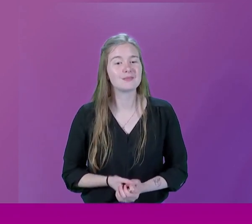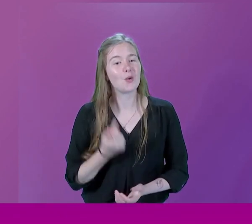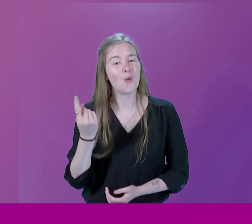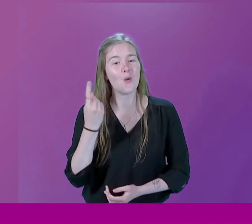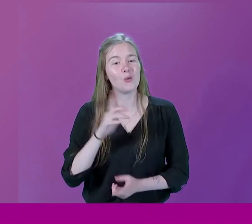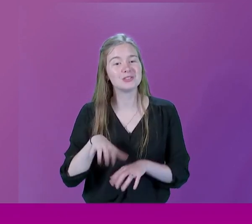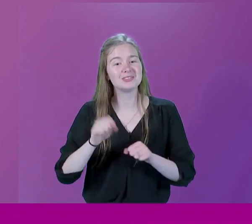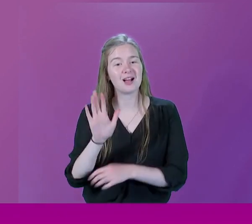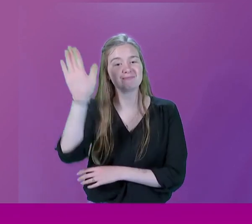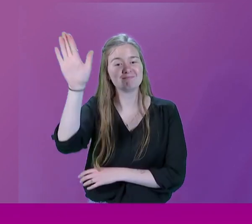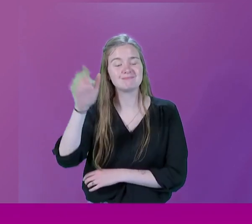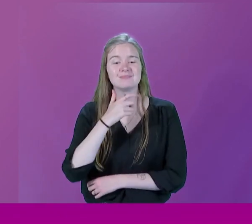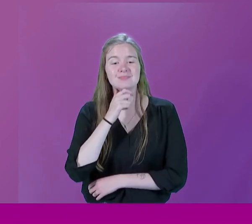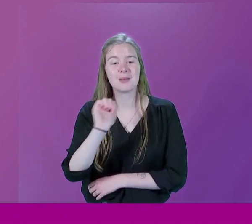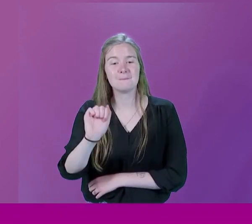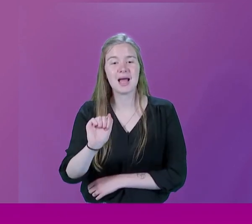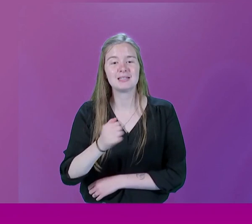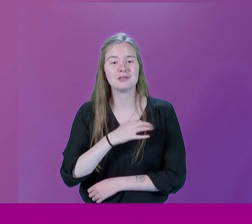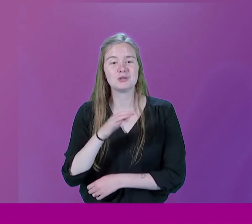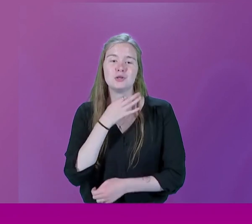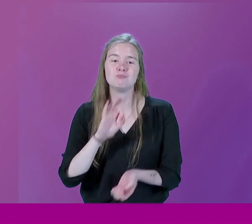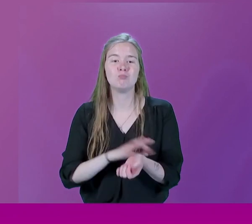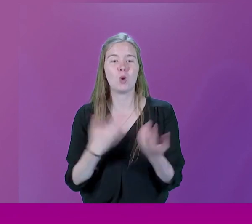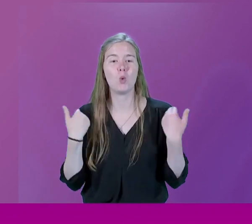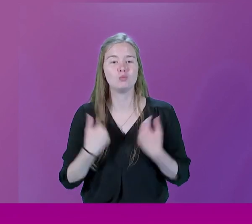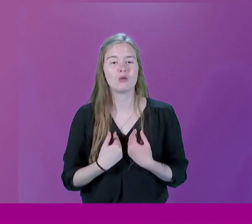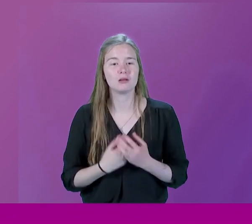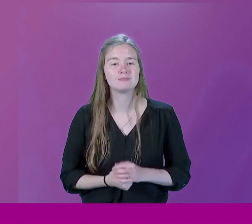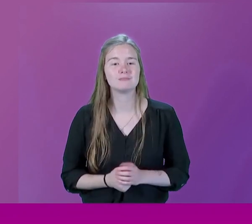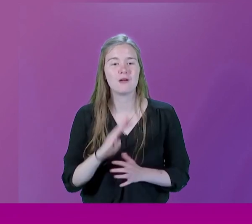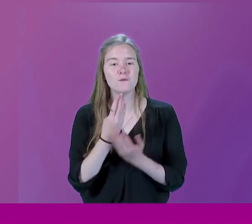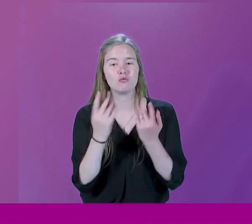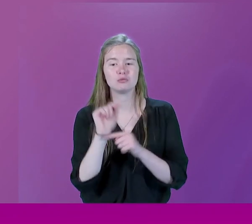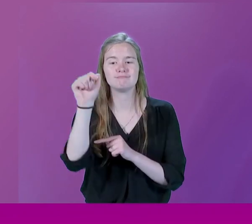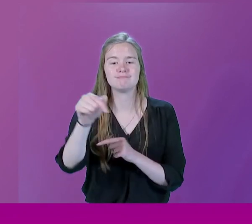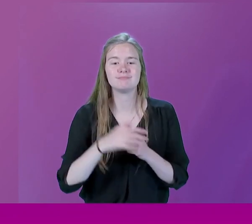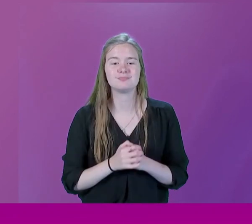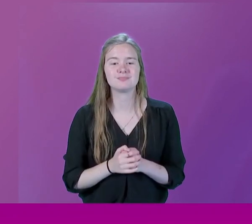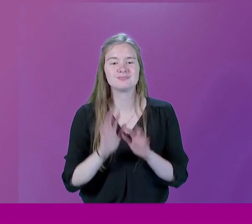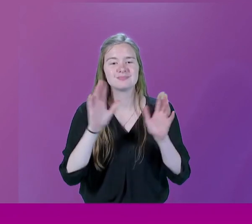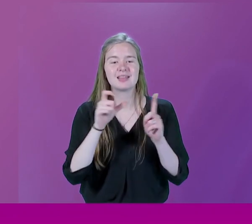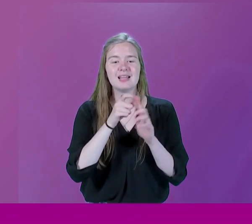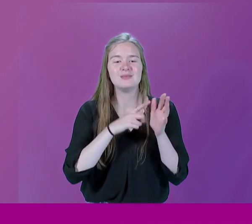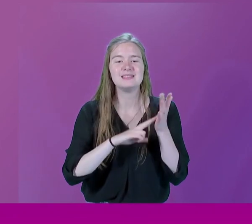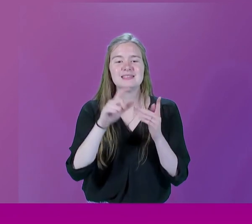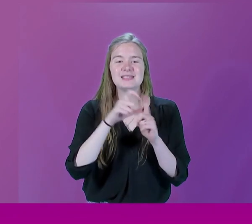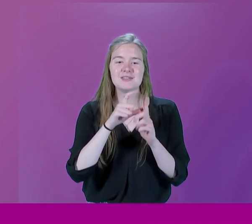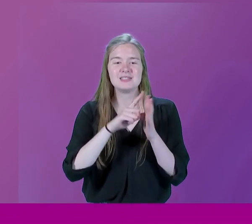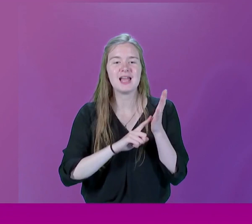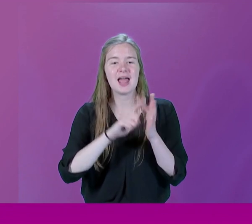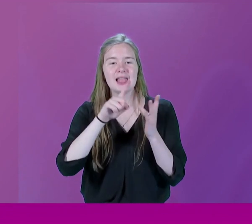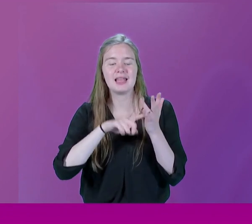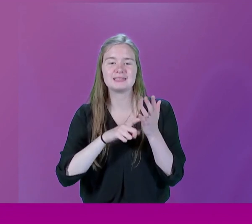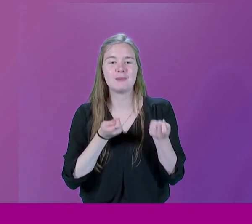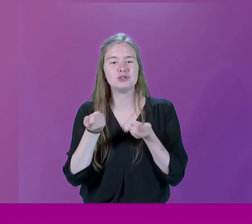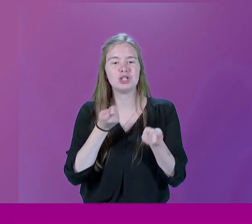who's going to get us underway? Gentleman there in the blue shirt, four rows back. Thank you. My name is David Elliott. I'm chairman of